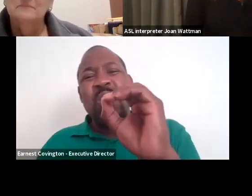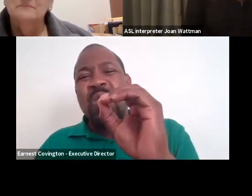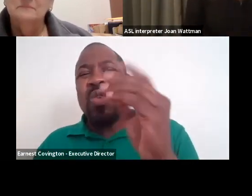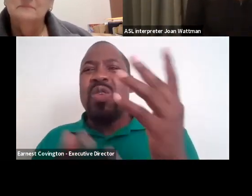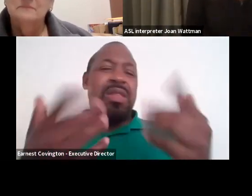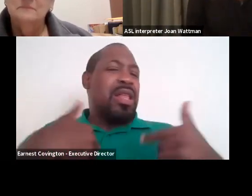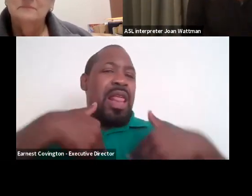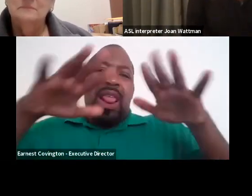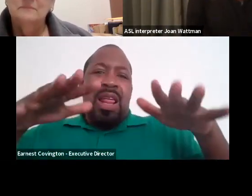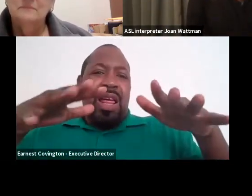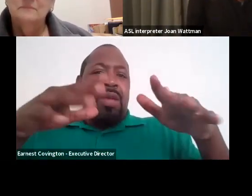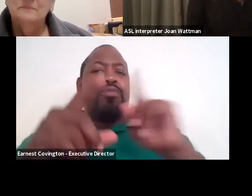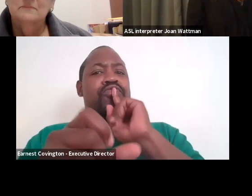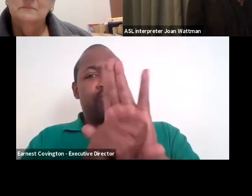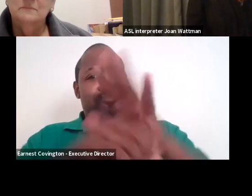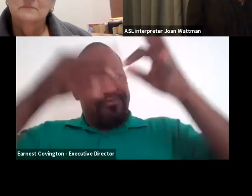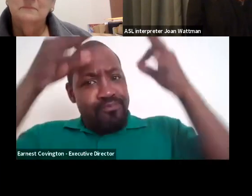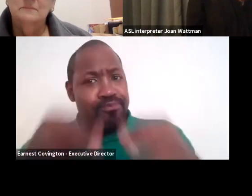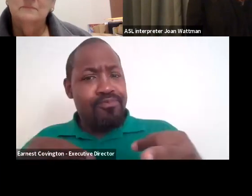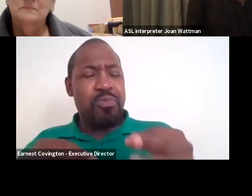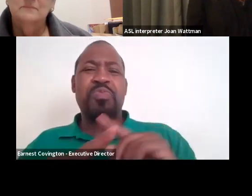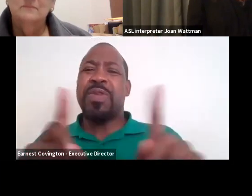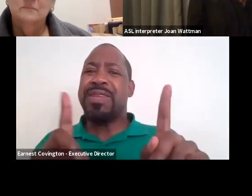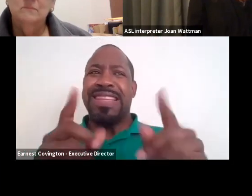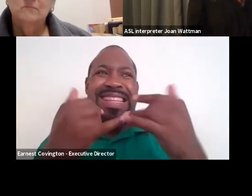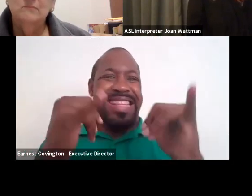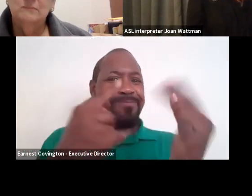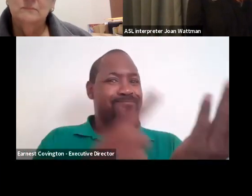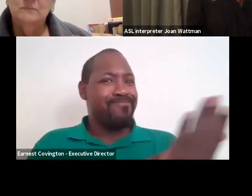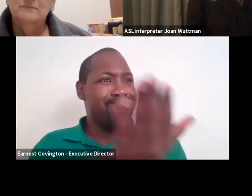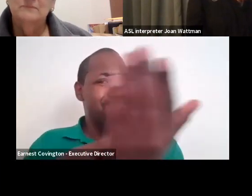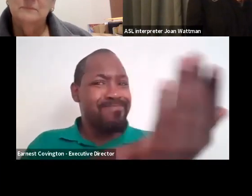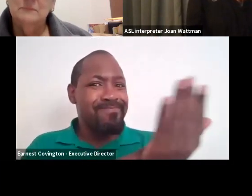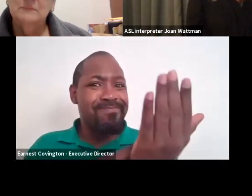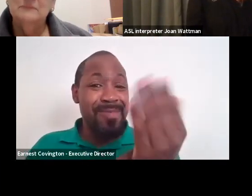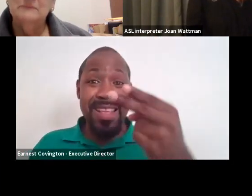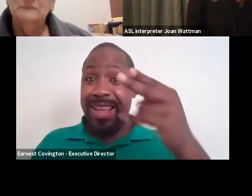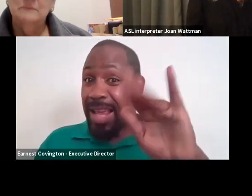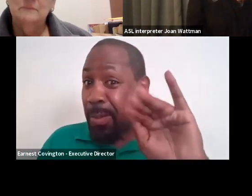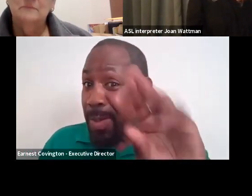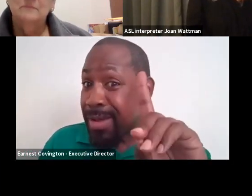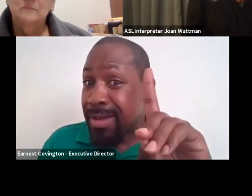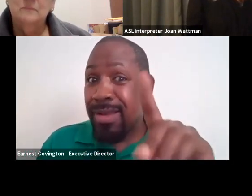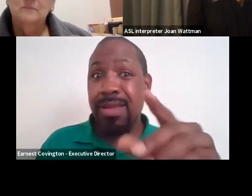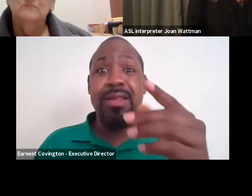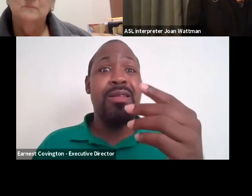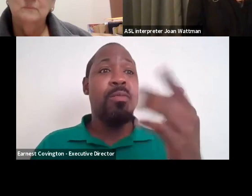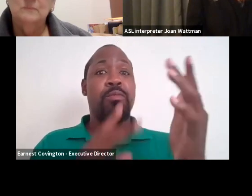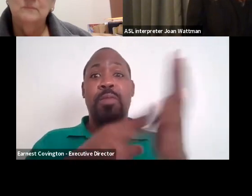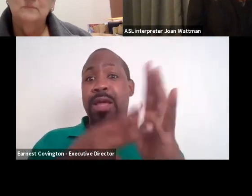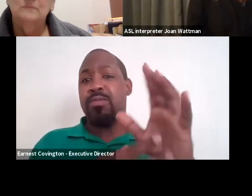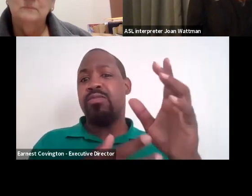venue. Mm. And I can't commit yet on it. We're still kind of feeling things